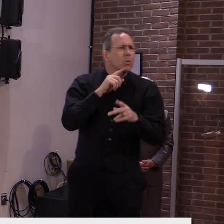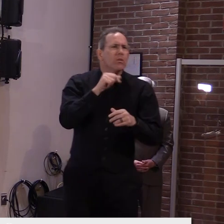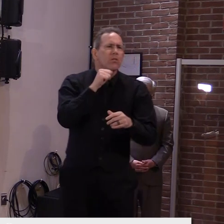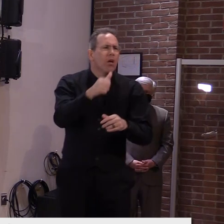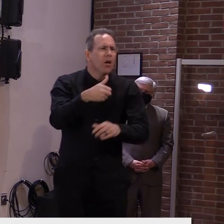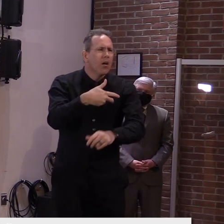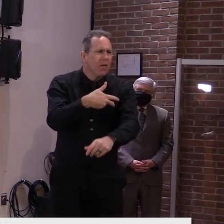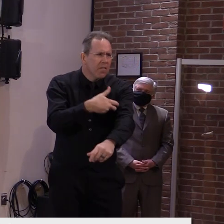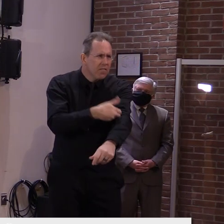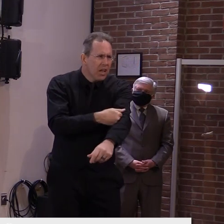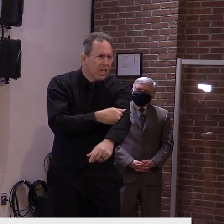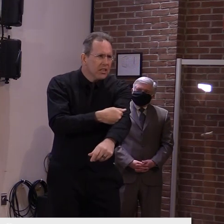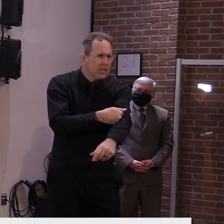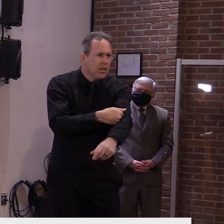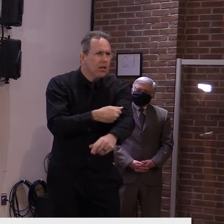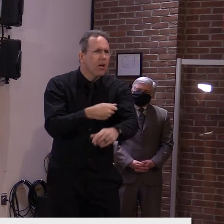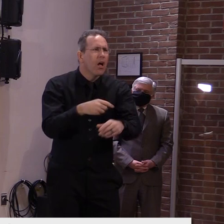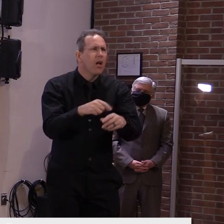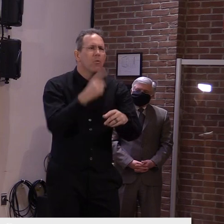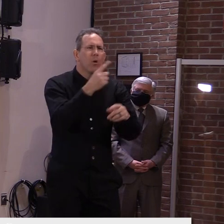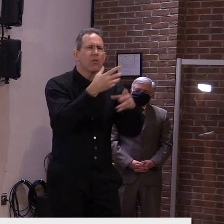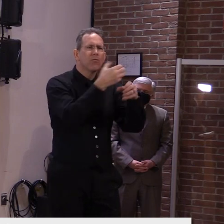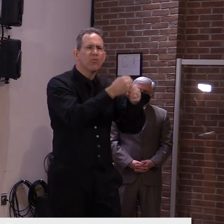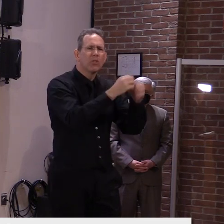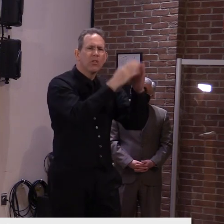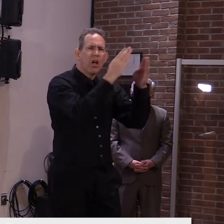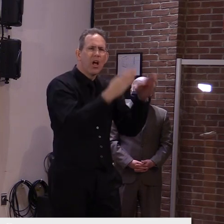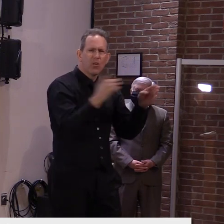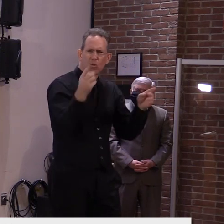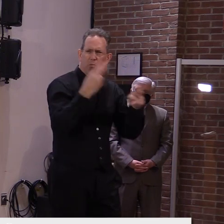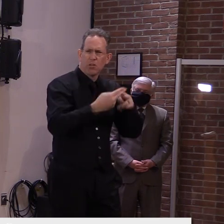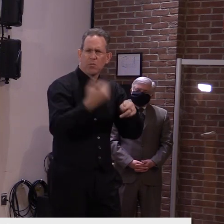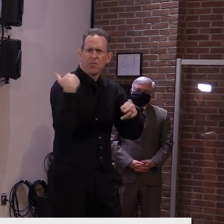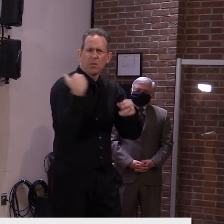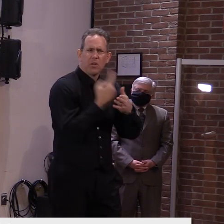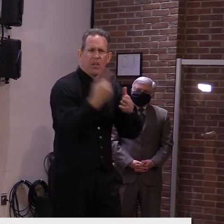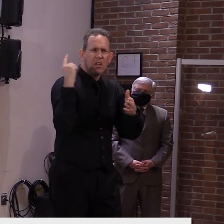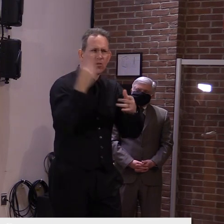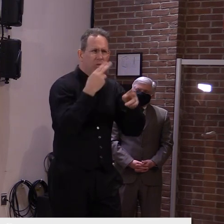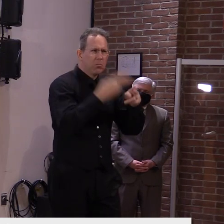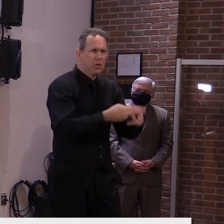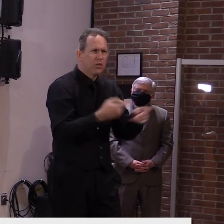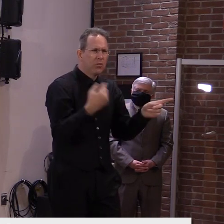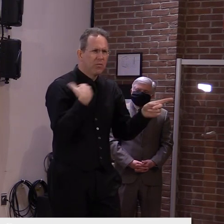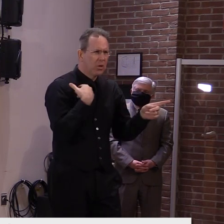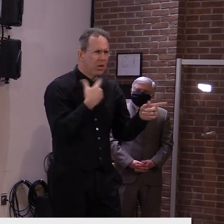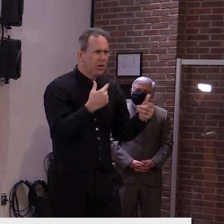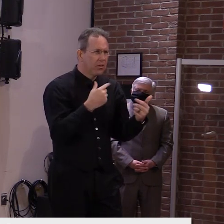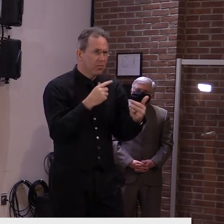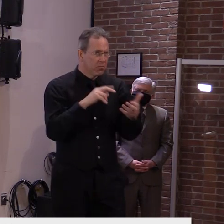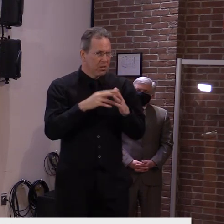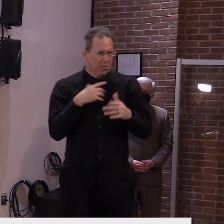trusted household, not, if they stay 6 feet away, windows open. Not.